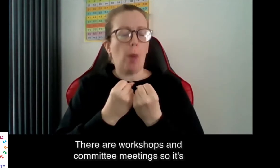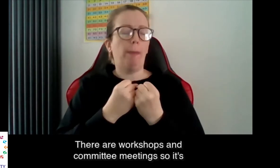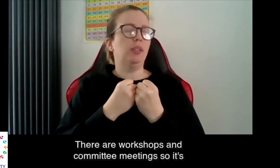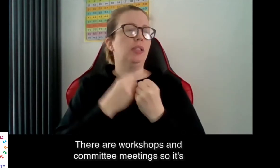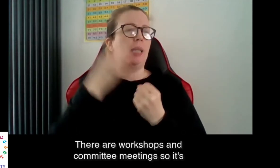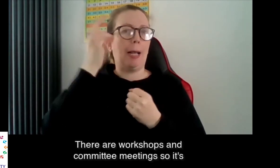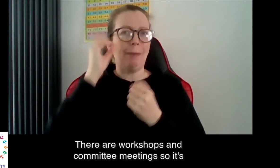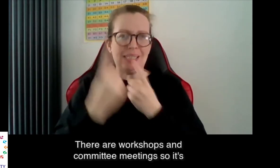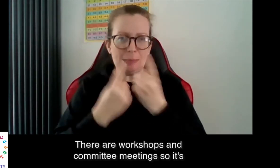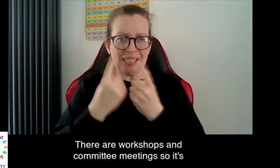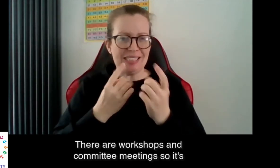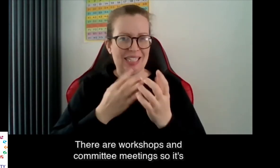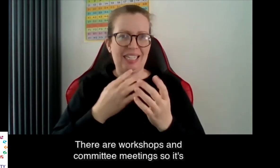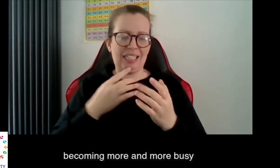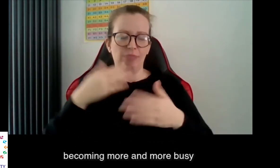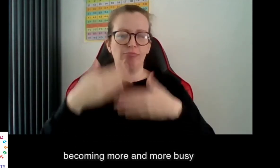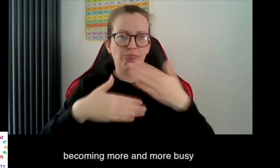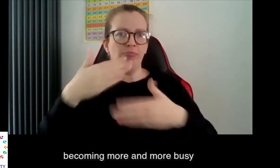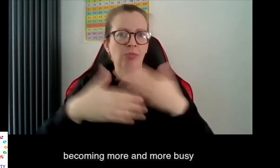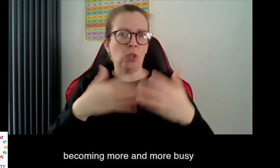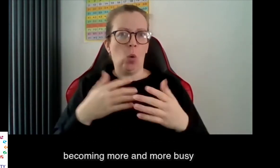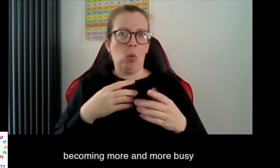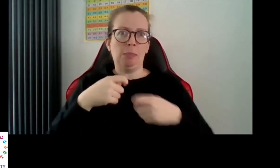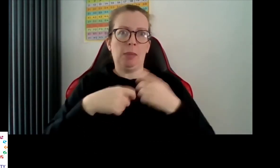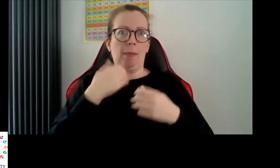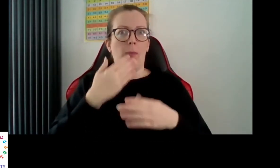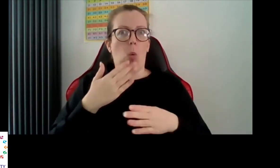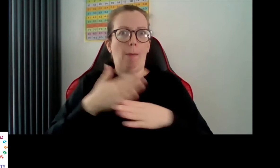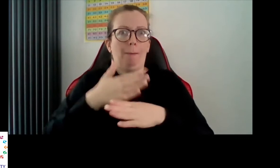workshops and committee meetings, so it's becoming more and more busy.